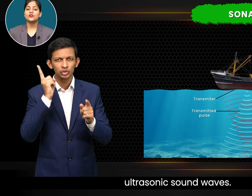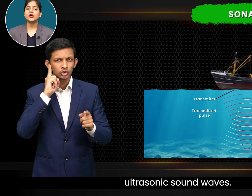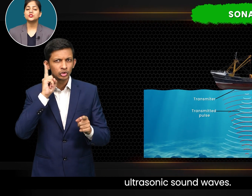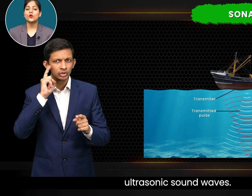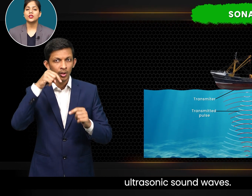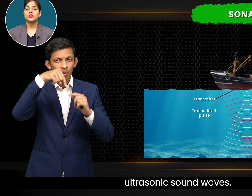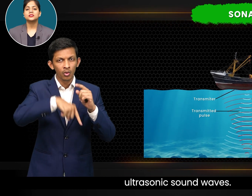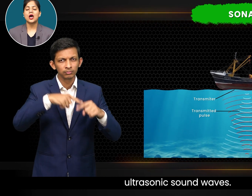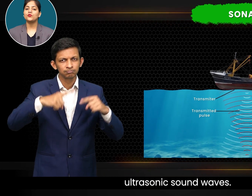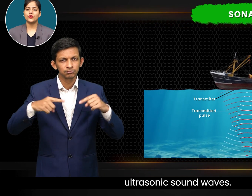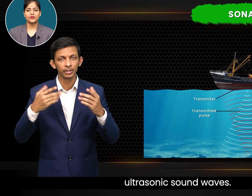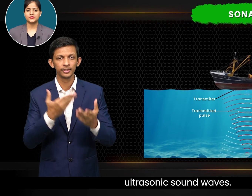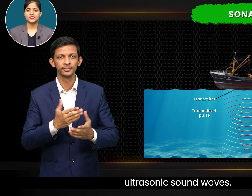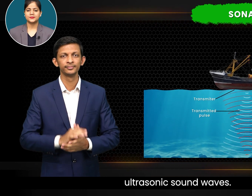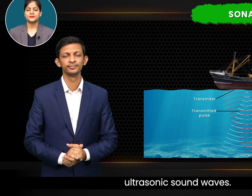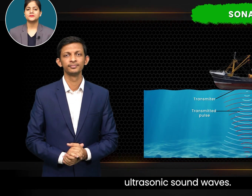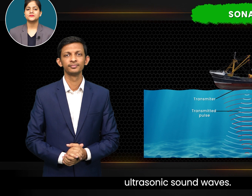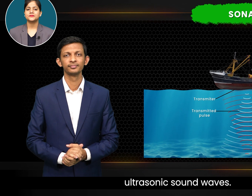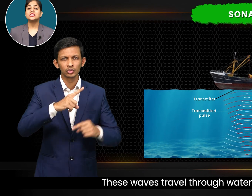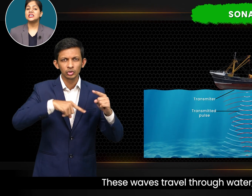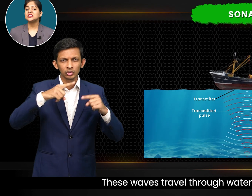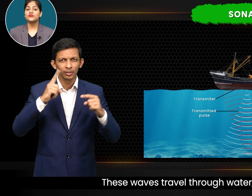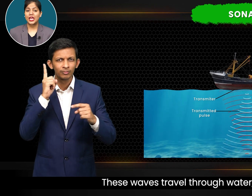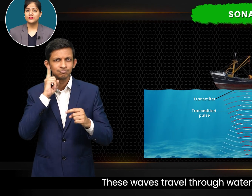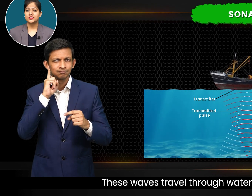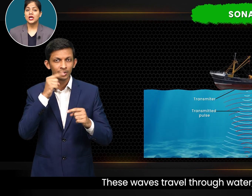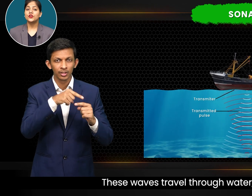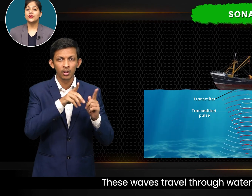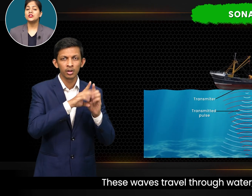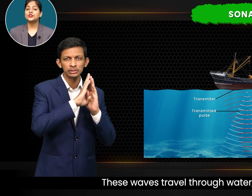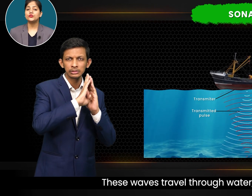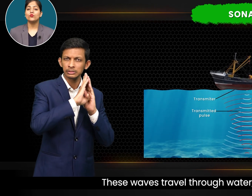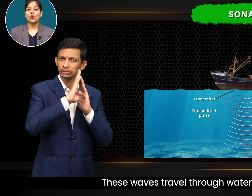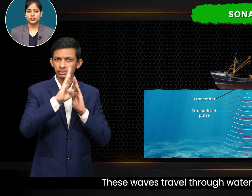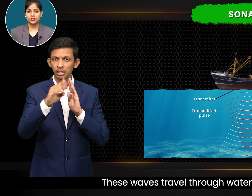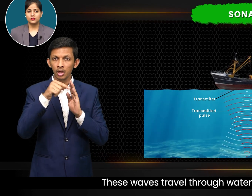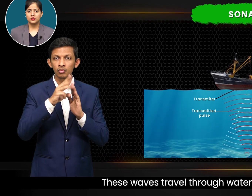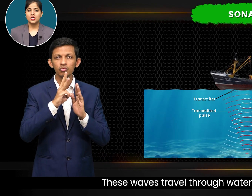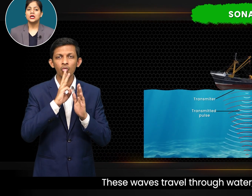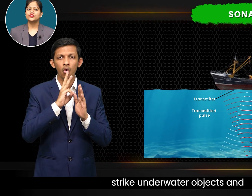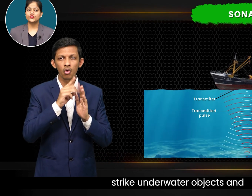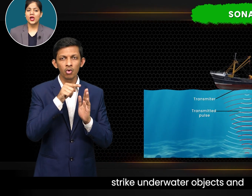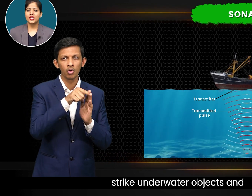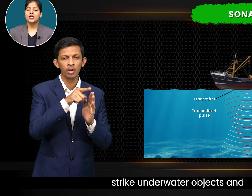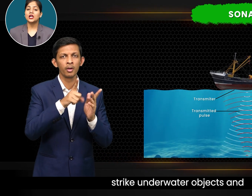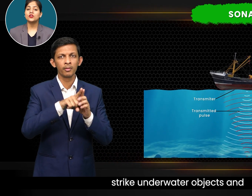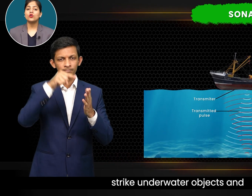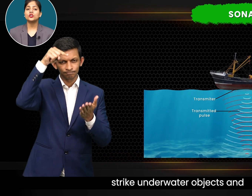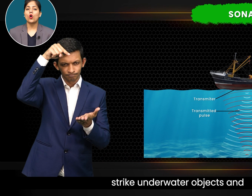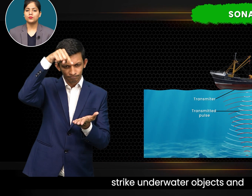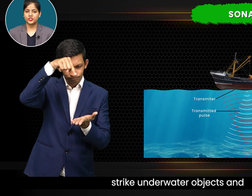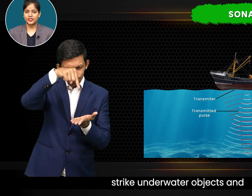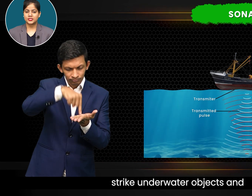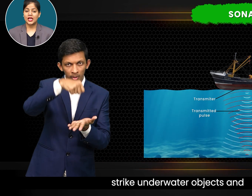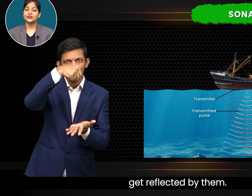transmits ultrasonic sound waves. These waves travel through water, strike